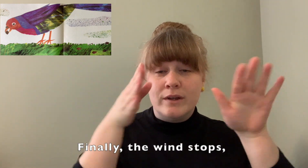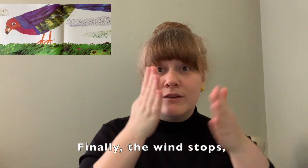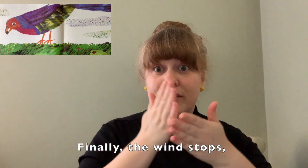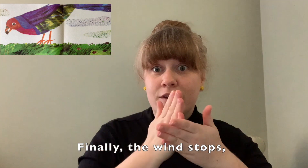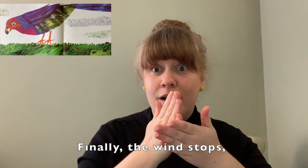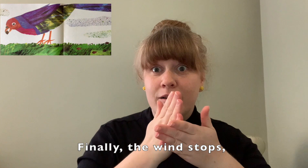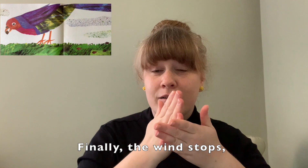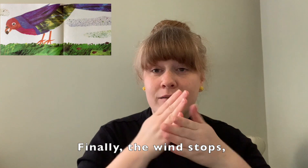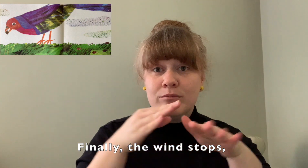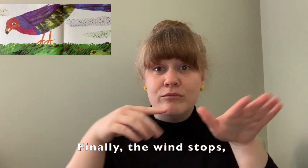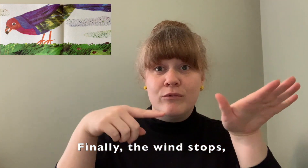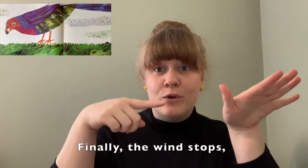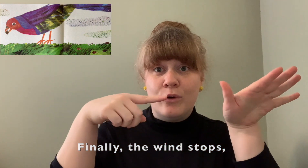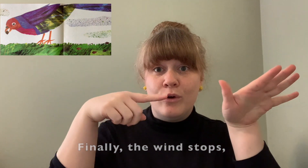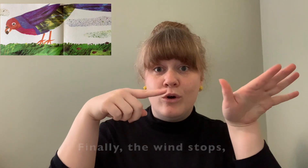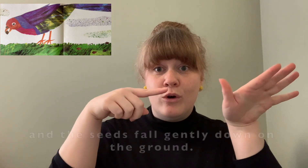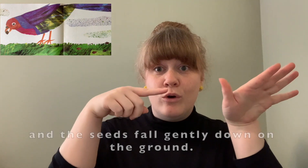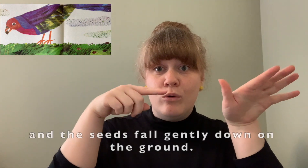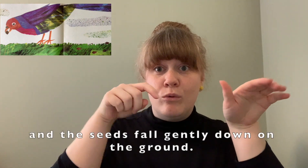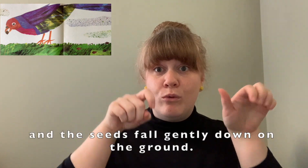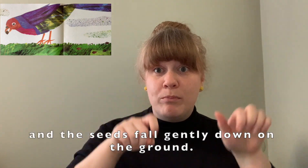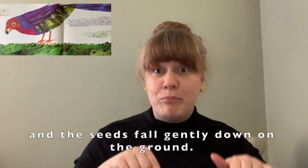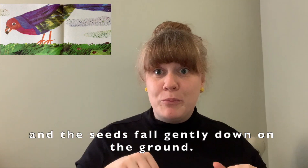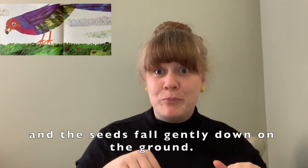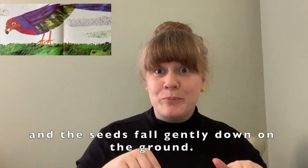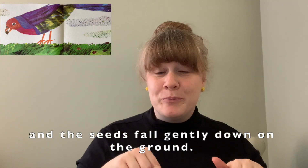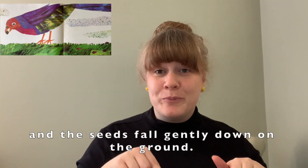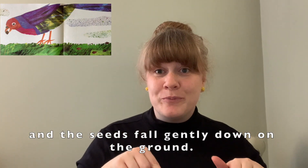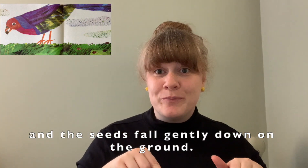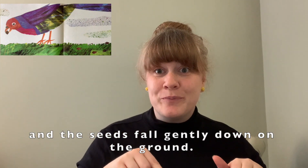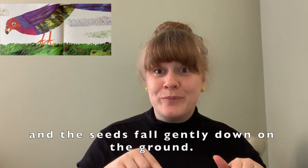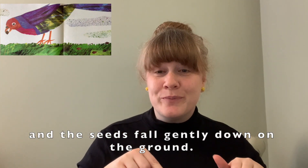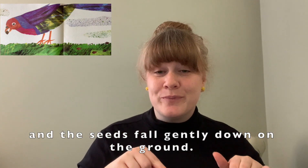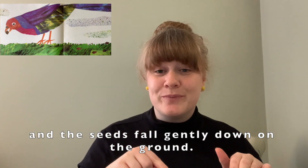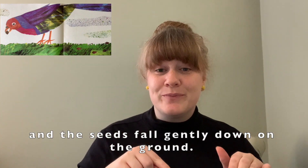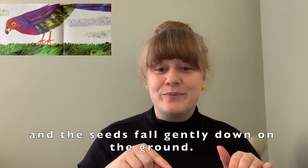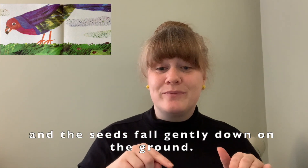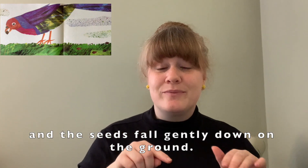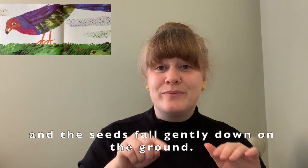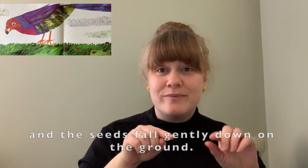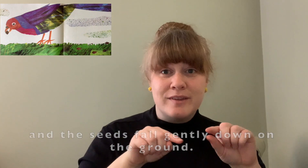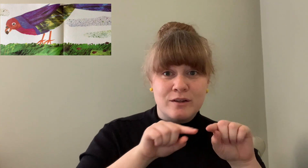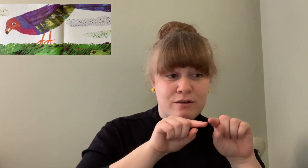Finally, the wind stops, and the seeds fall gently down on the ground.